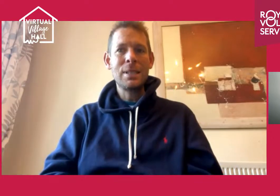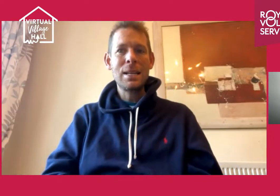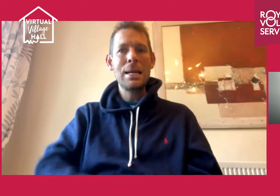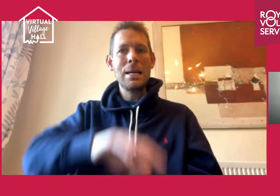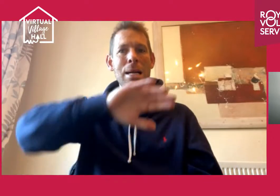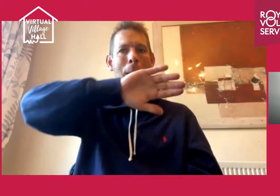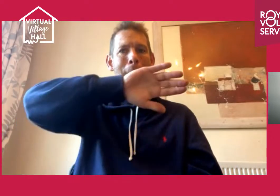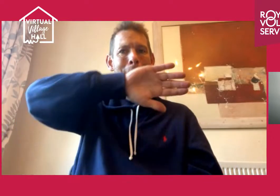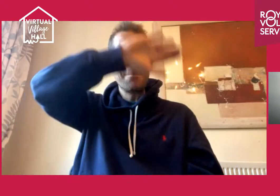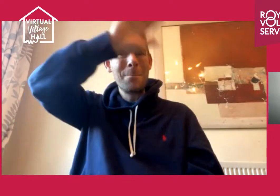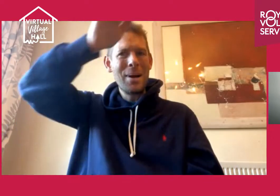mountain,